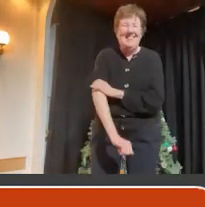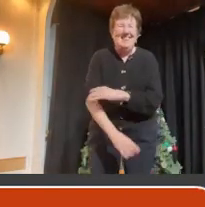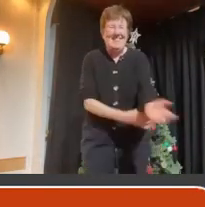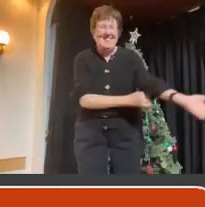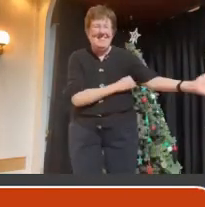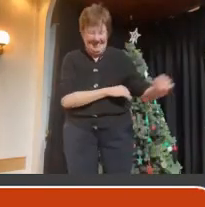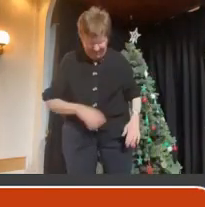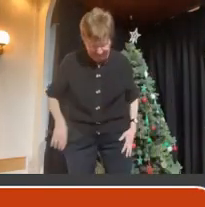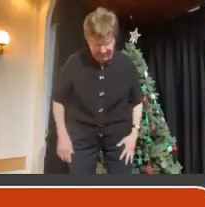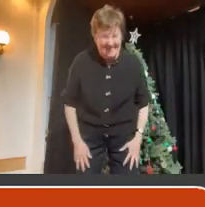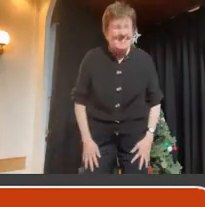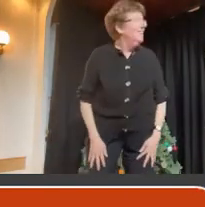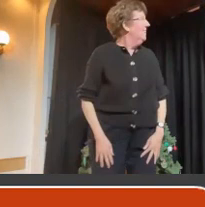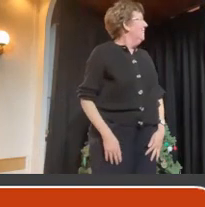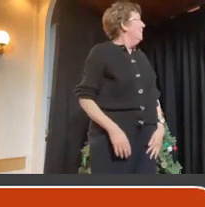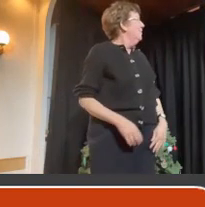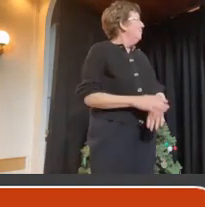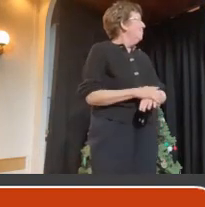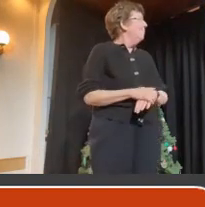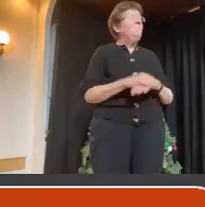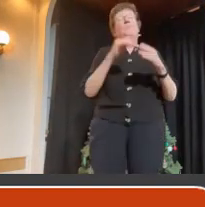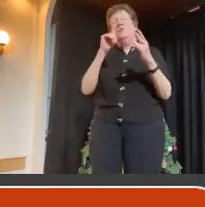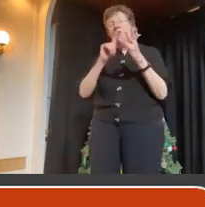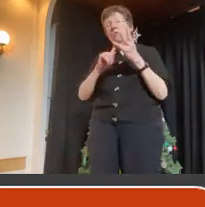Okay, this is bigger, I can see that now.